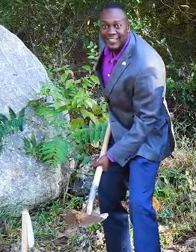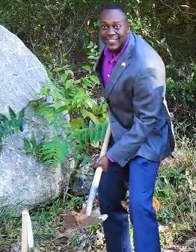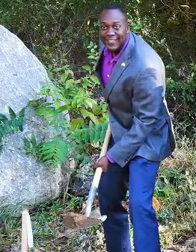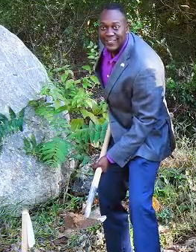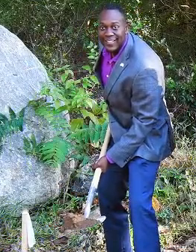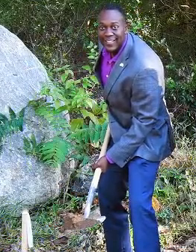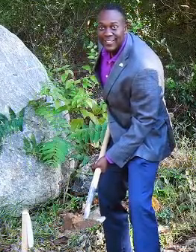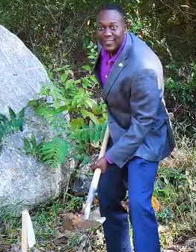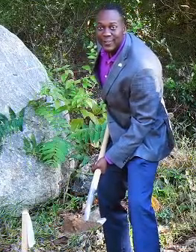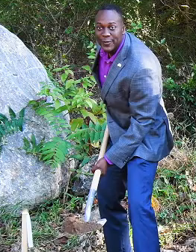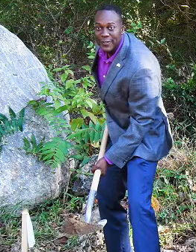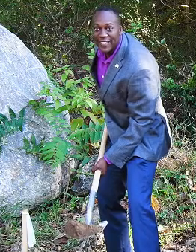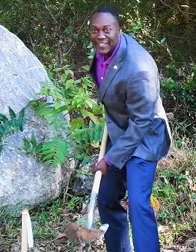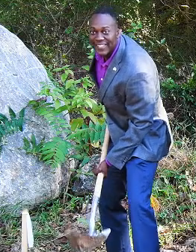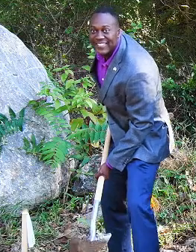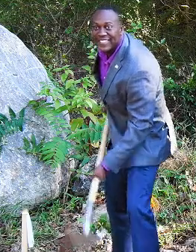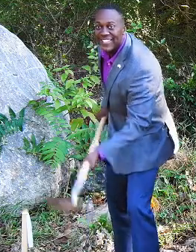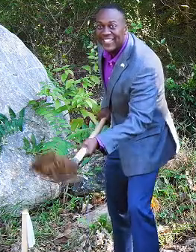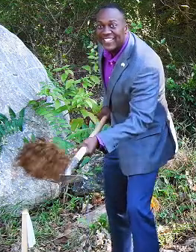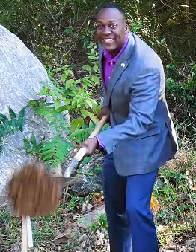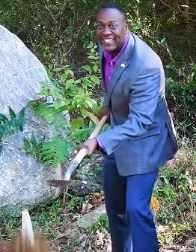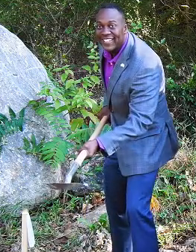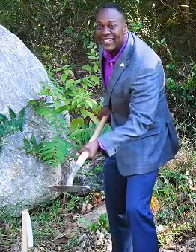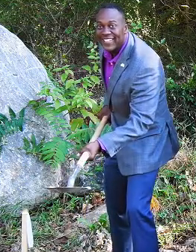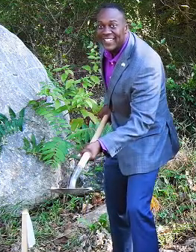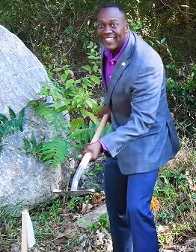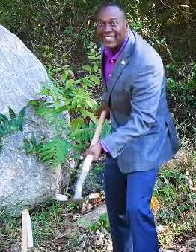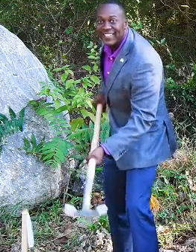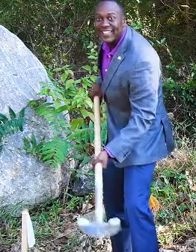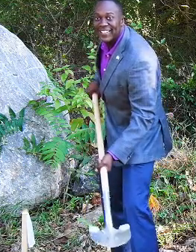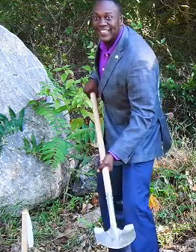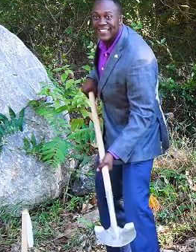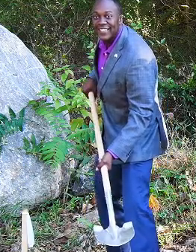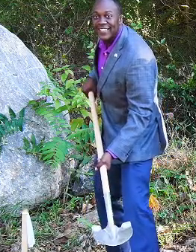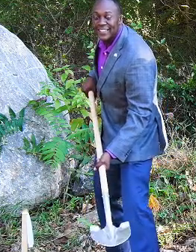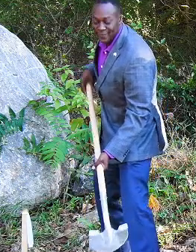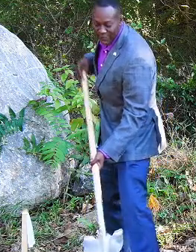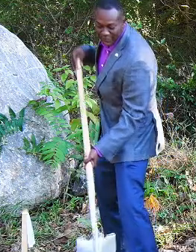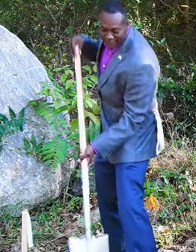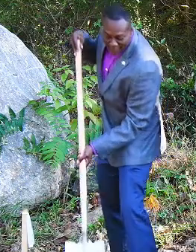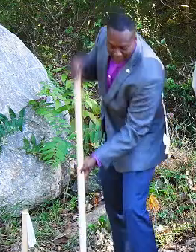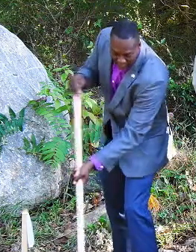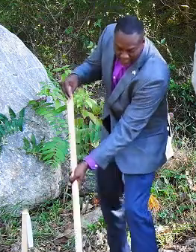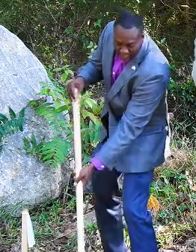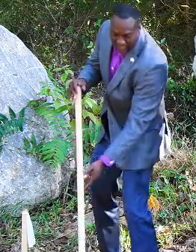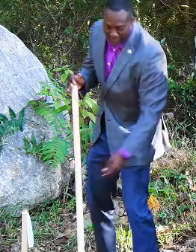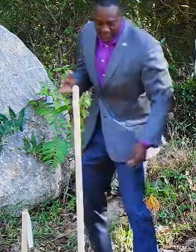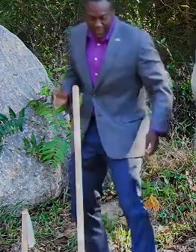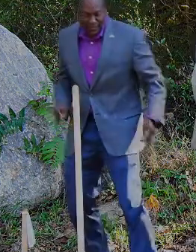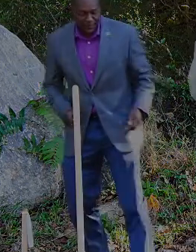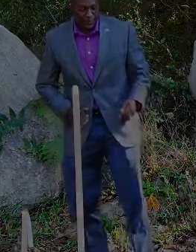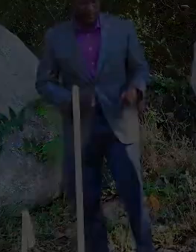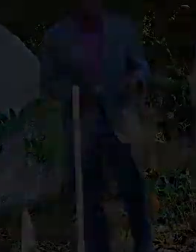Your call. 3, 2, 1. I think we got it. Thank you. Great job, team.